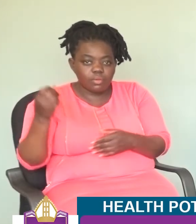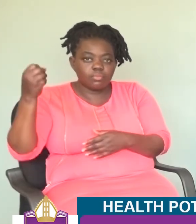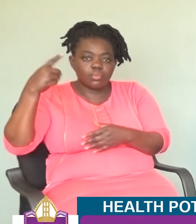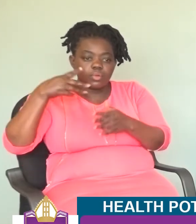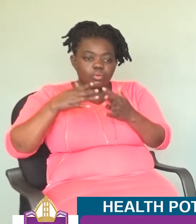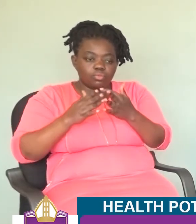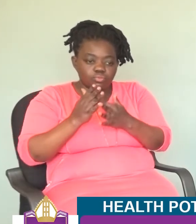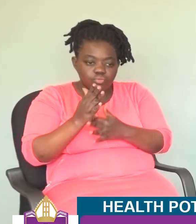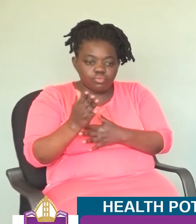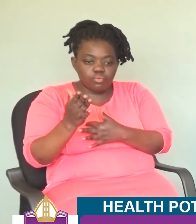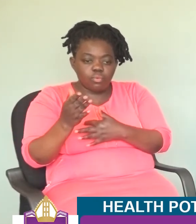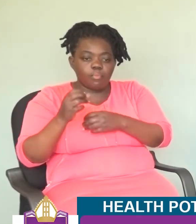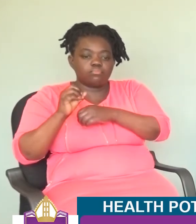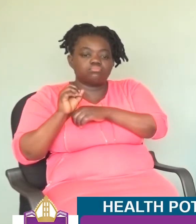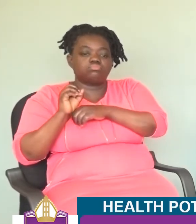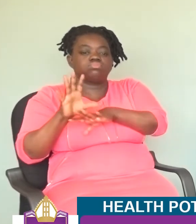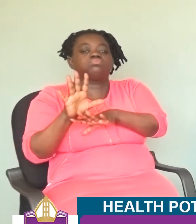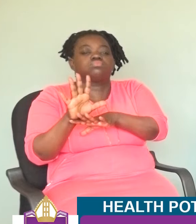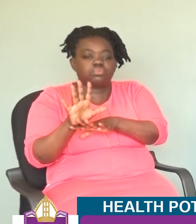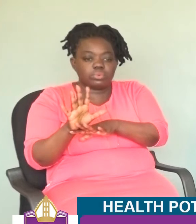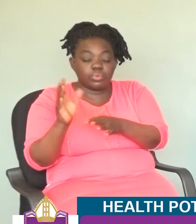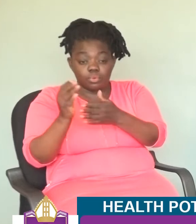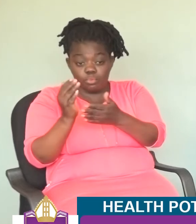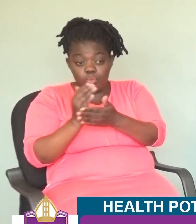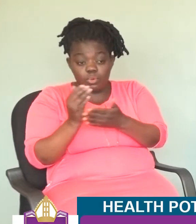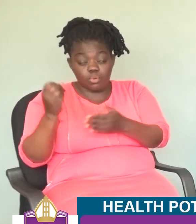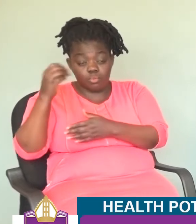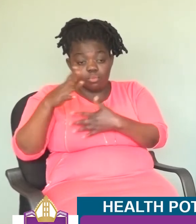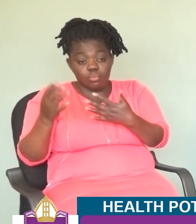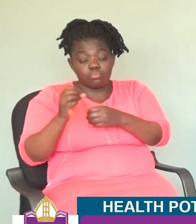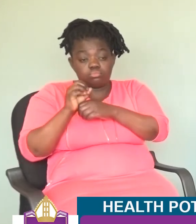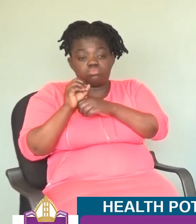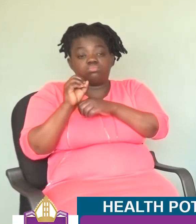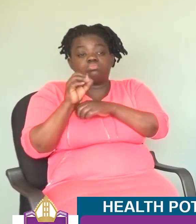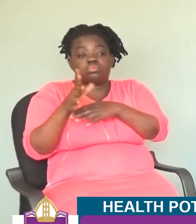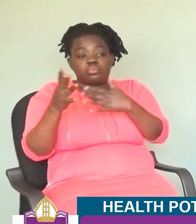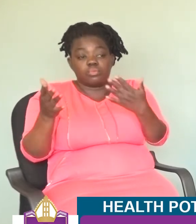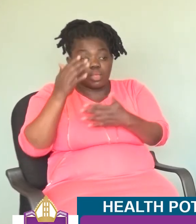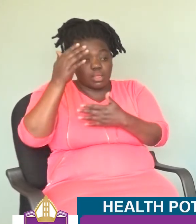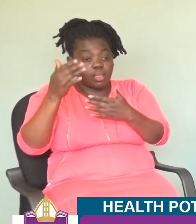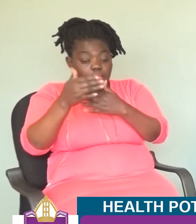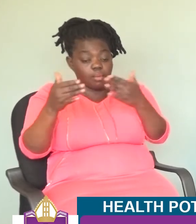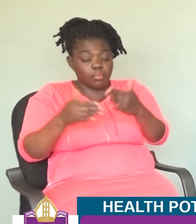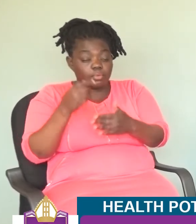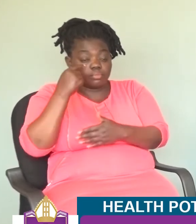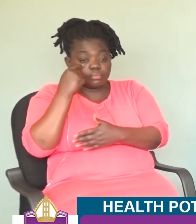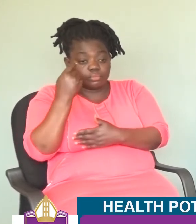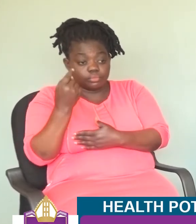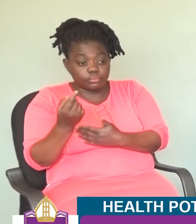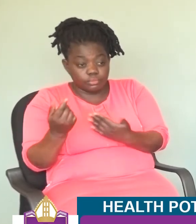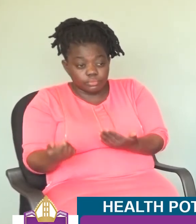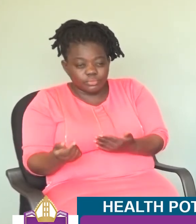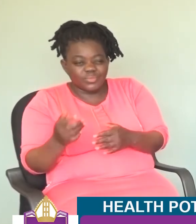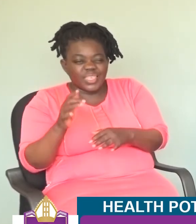go, we call it a refraction. Because the light comes from all the way and it has to be bent to go exactly at the back of your eye. At the back of your eye, there's a